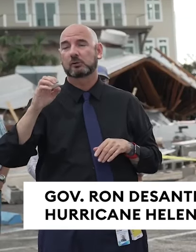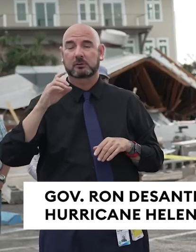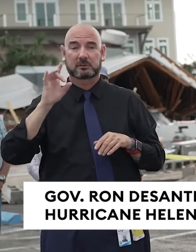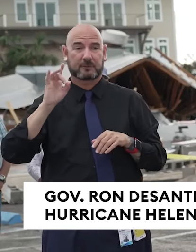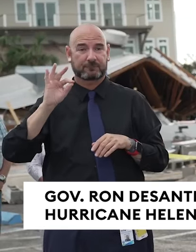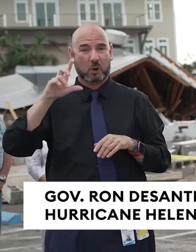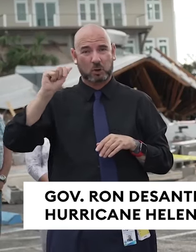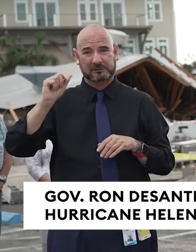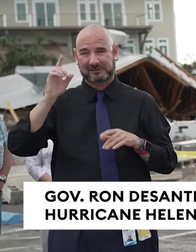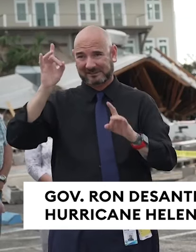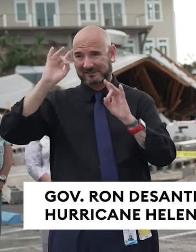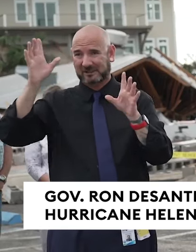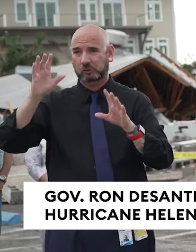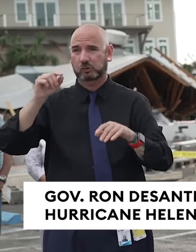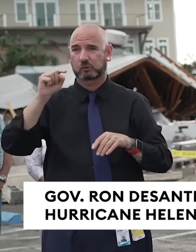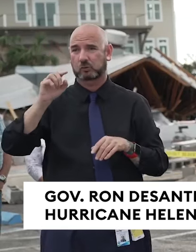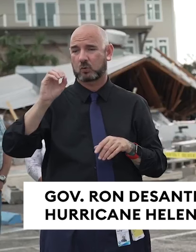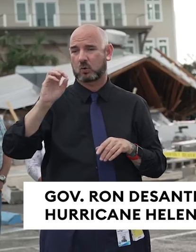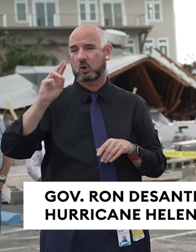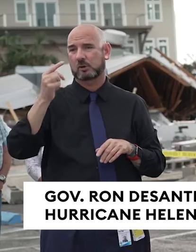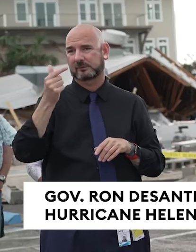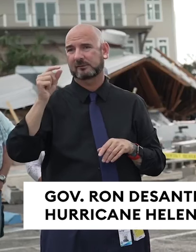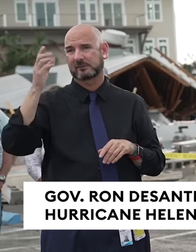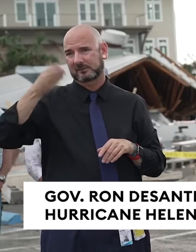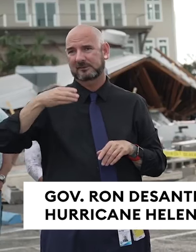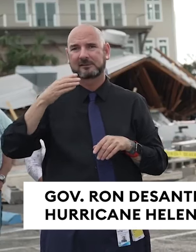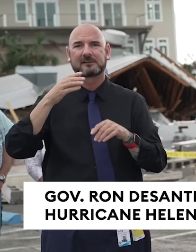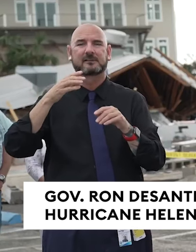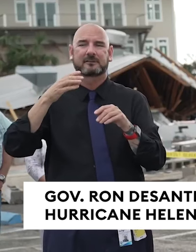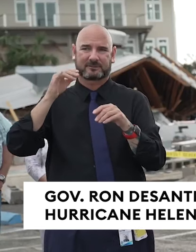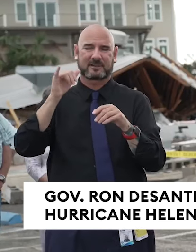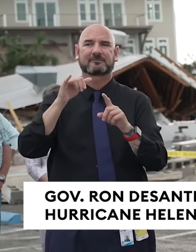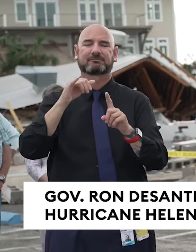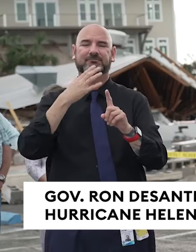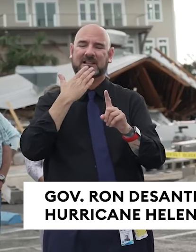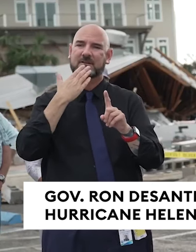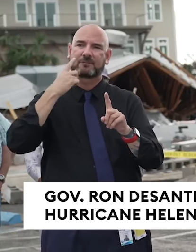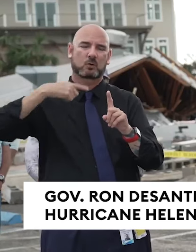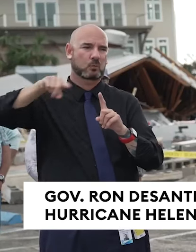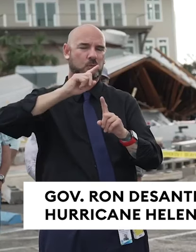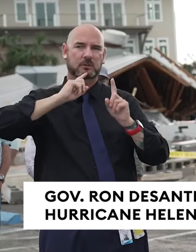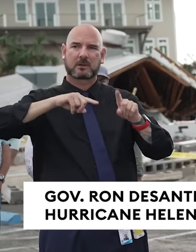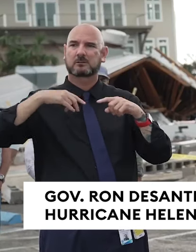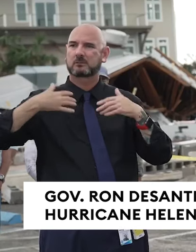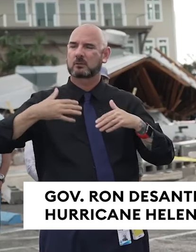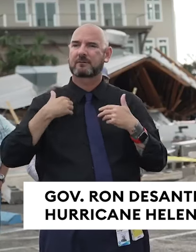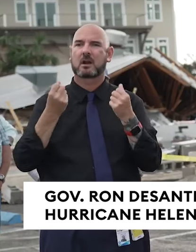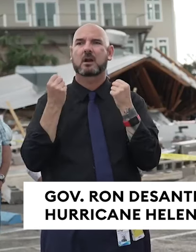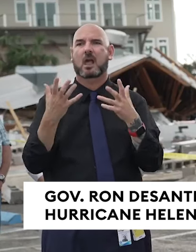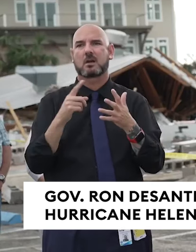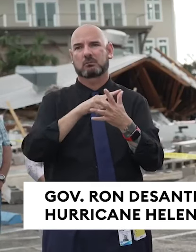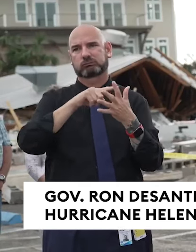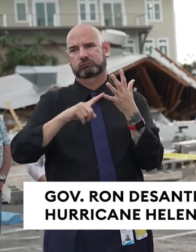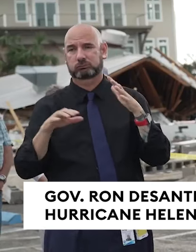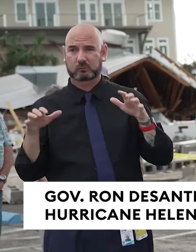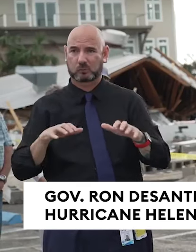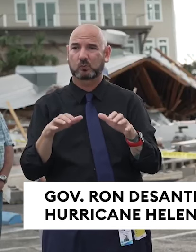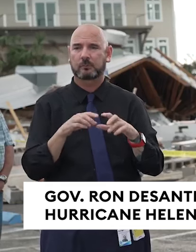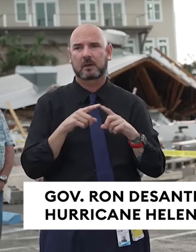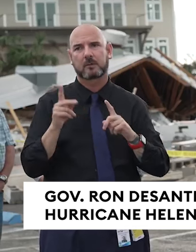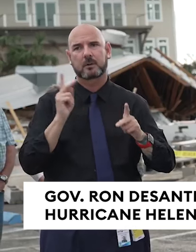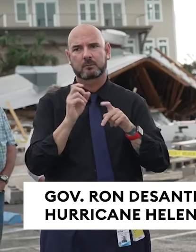floridadisaster.org/Operation Blue Ridge. I want to thank everybody that's been involved in this response. Obviously, we've got a lot more to do, but people have worked around